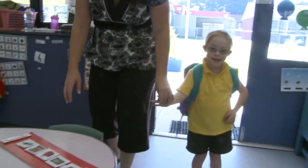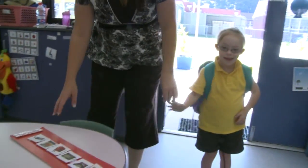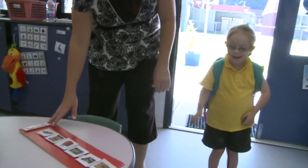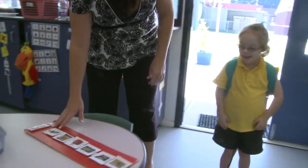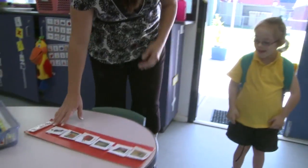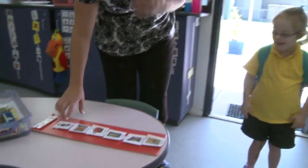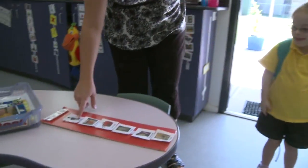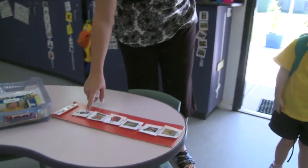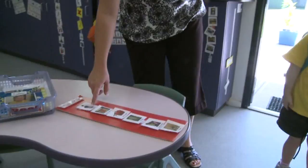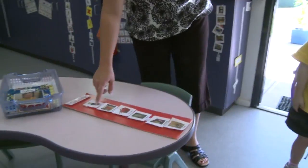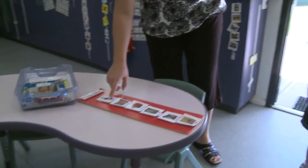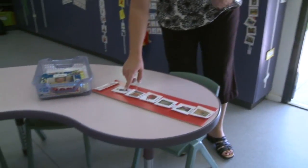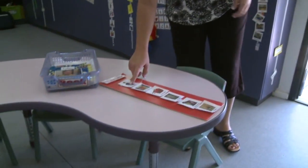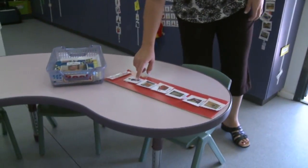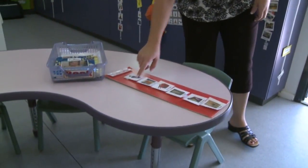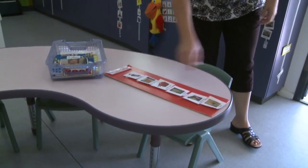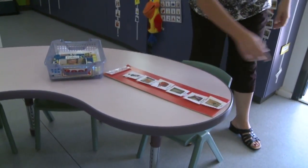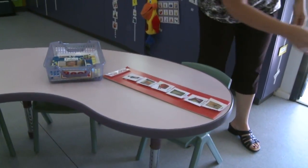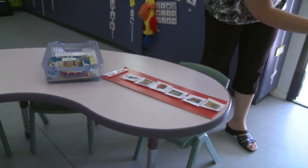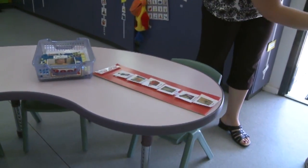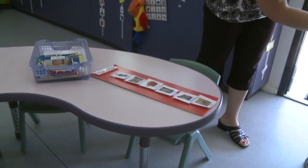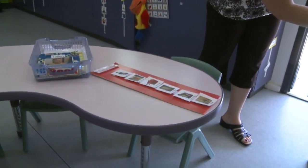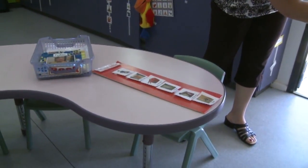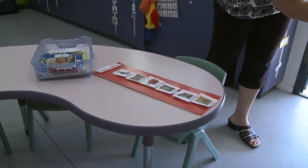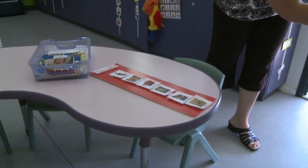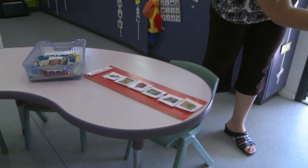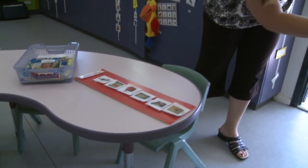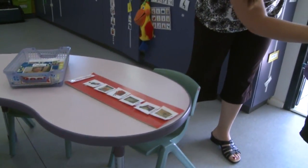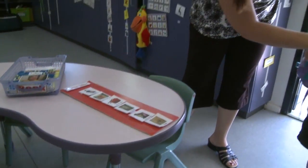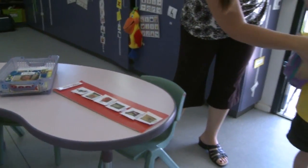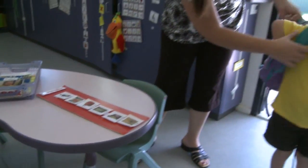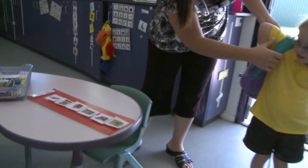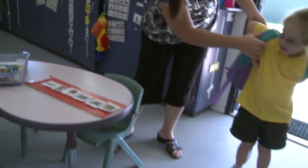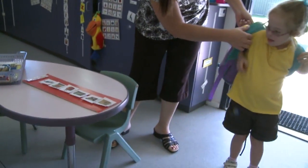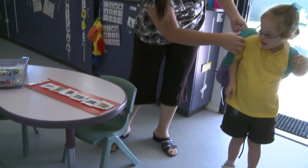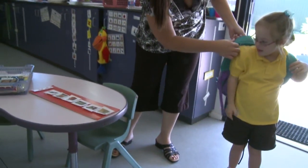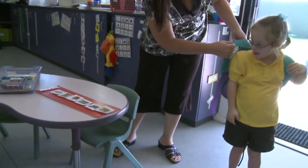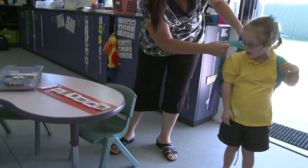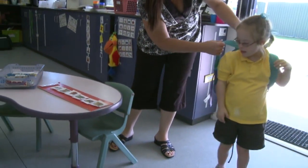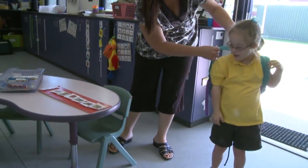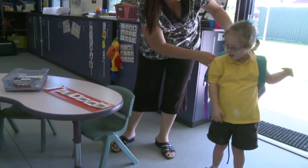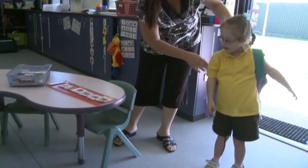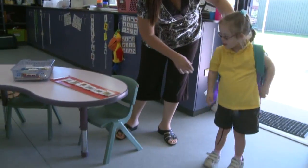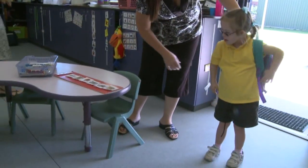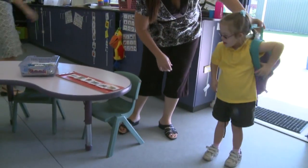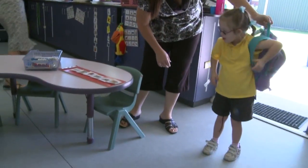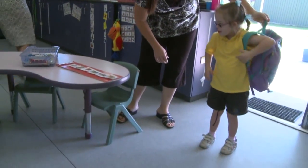example, get ready is very general, but put your lunchbox in the fridge, or put your communication book on the teacher's